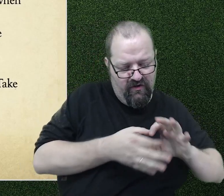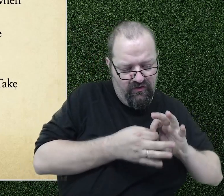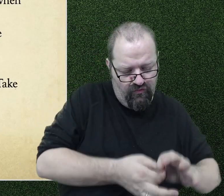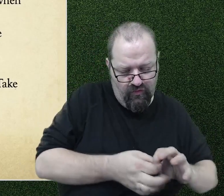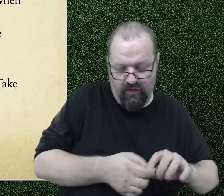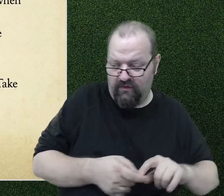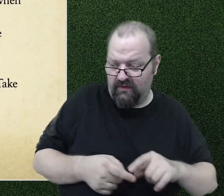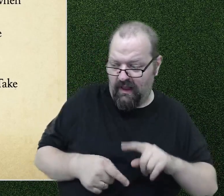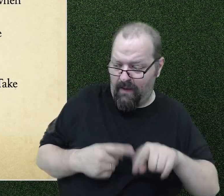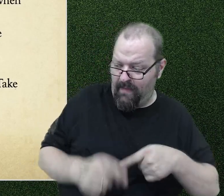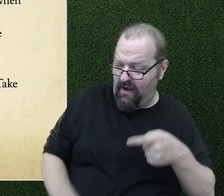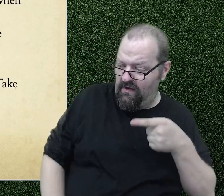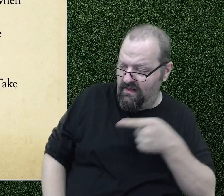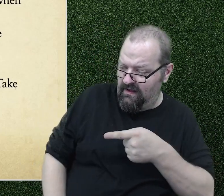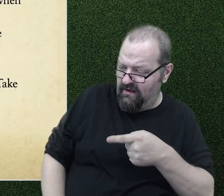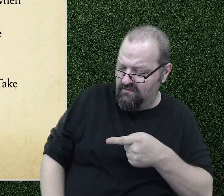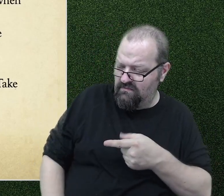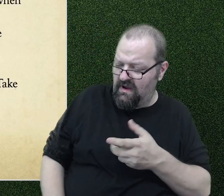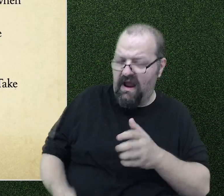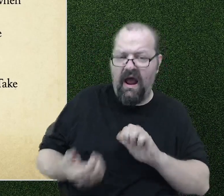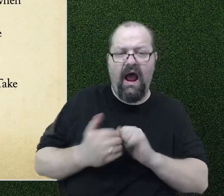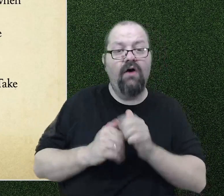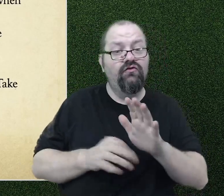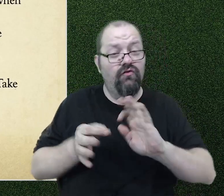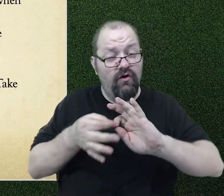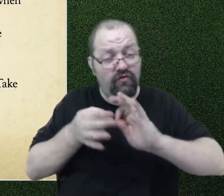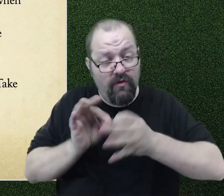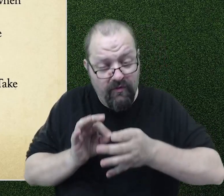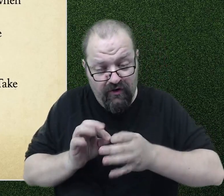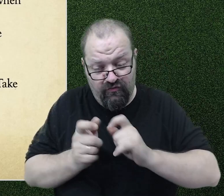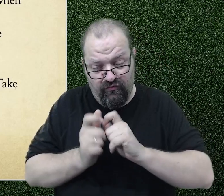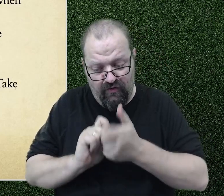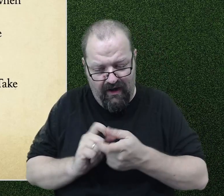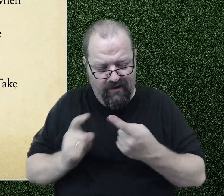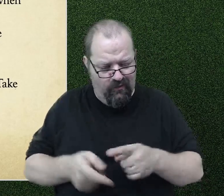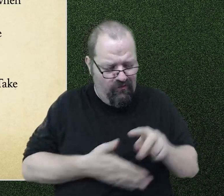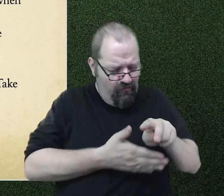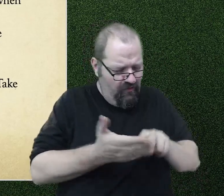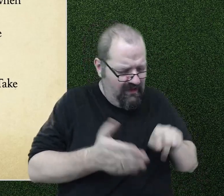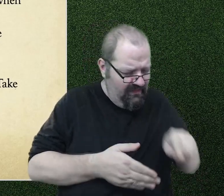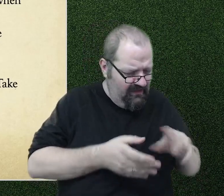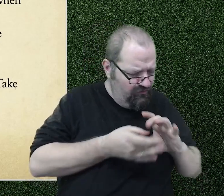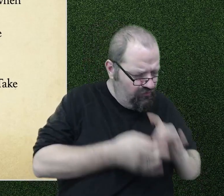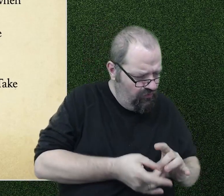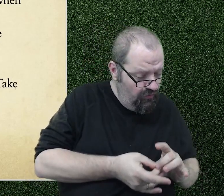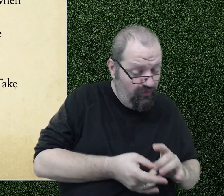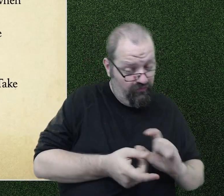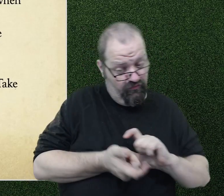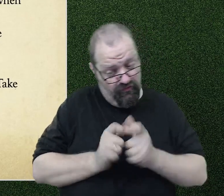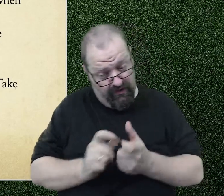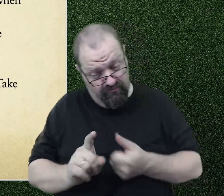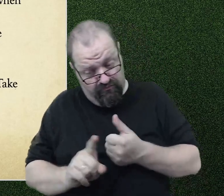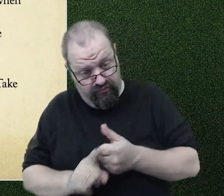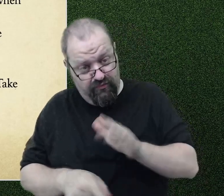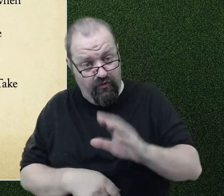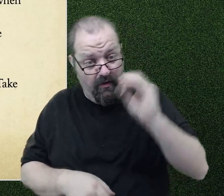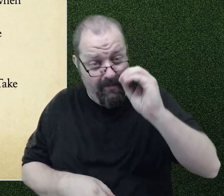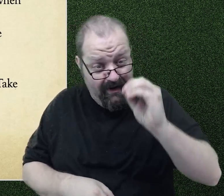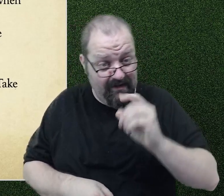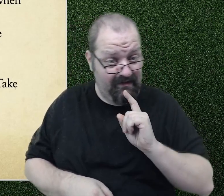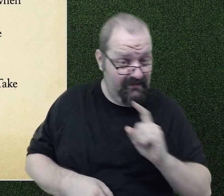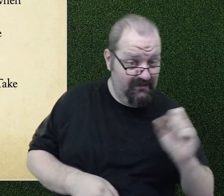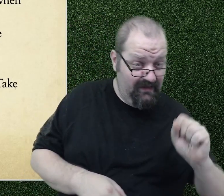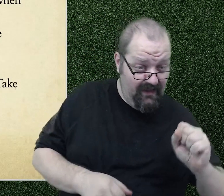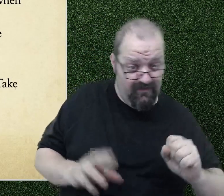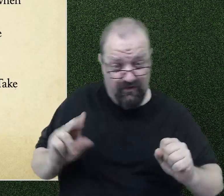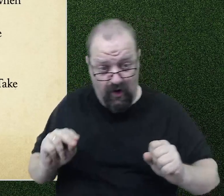do your interpretations of your primary source change after reading a secondary source? Use the answers to these